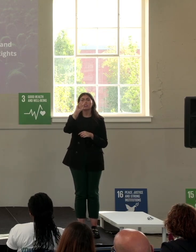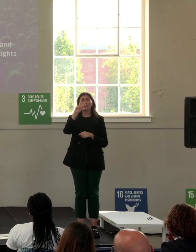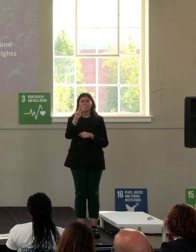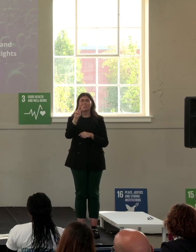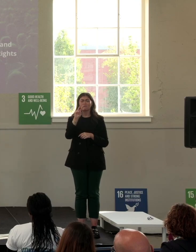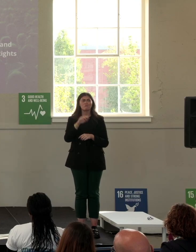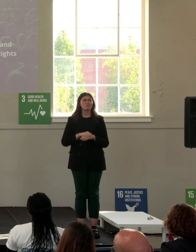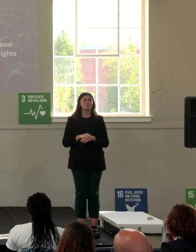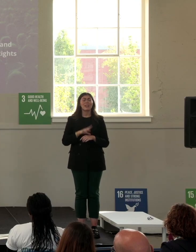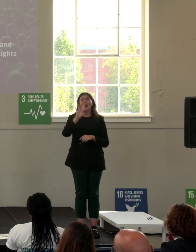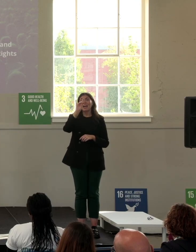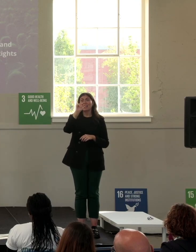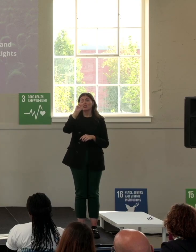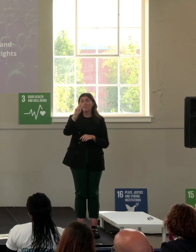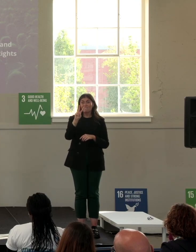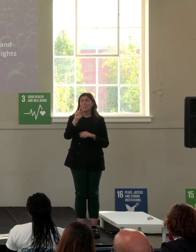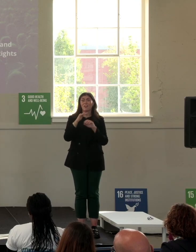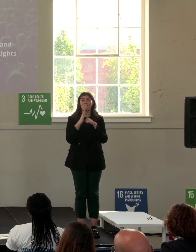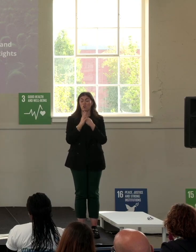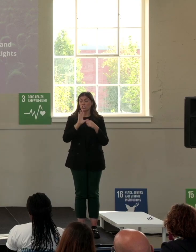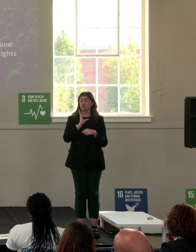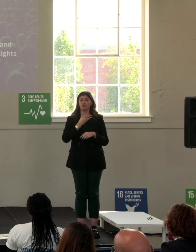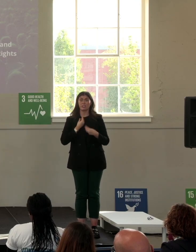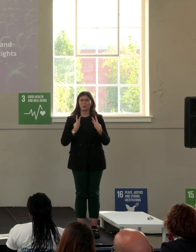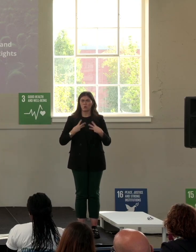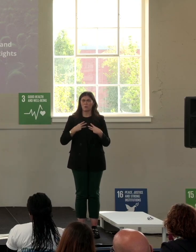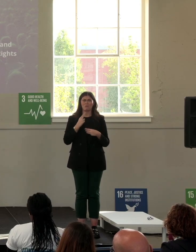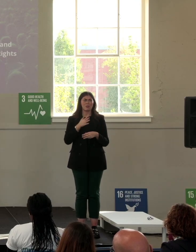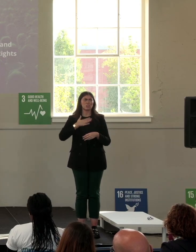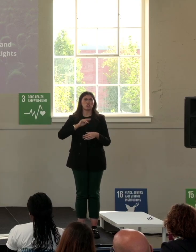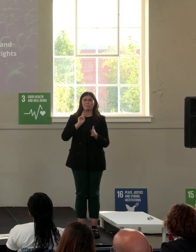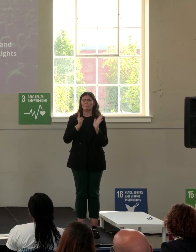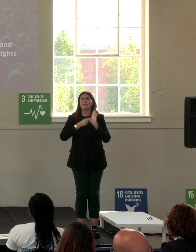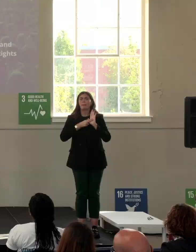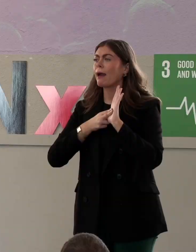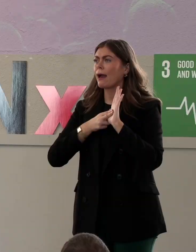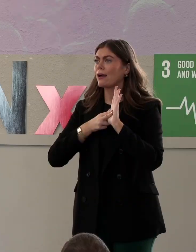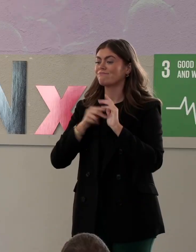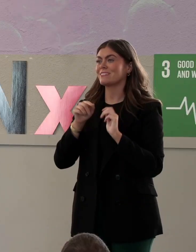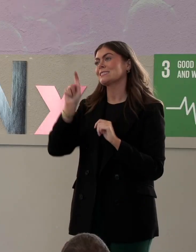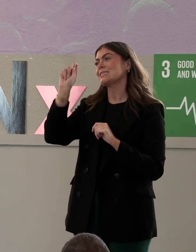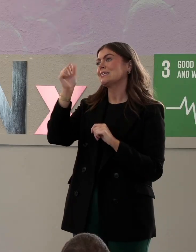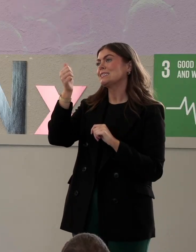HID to a trans woman is not just stigma. It's taboo.